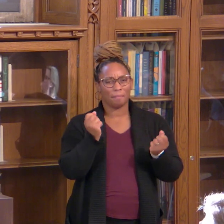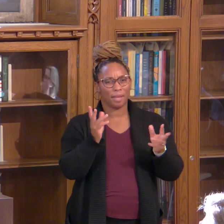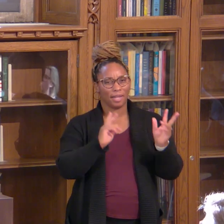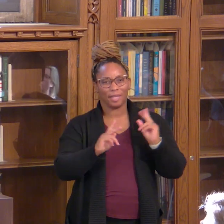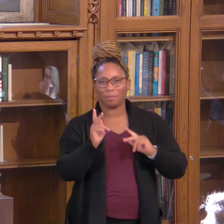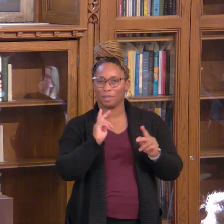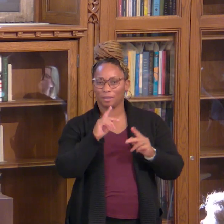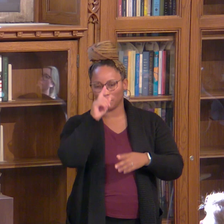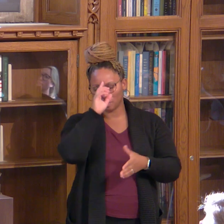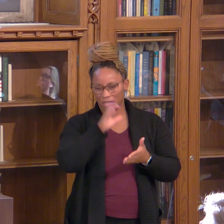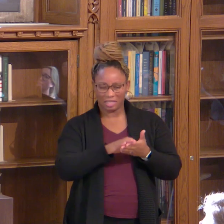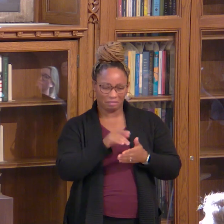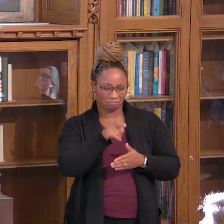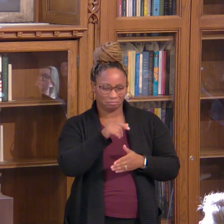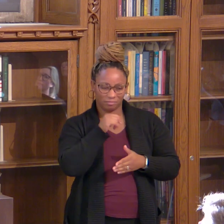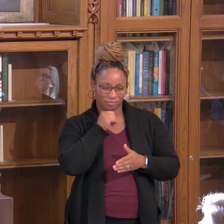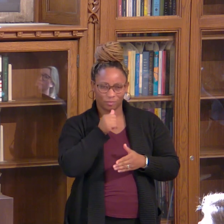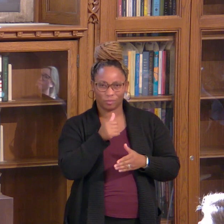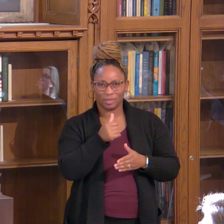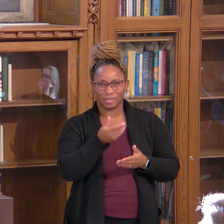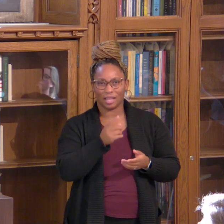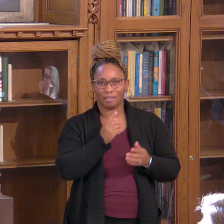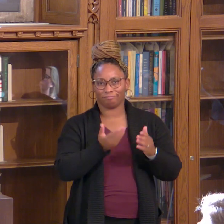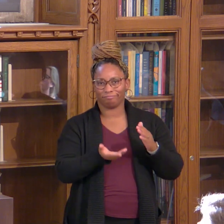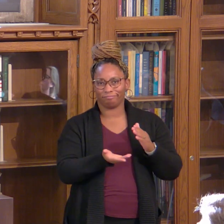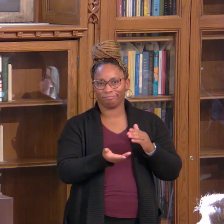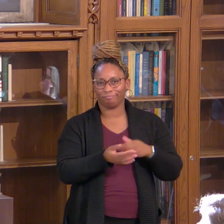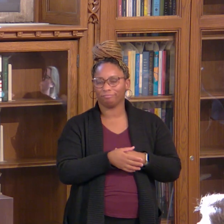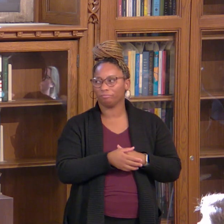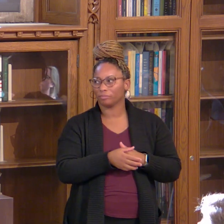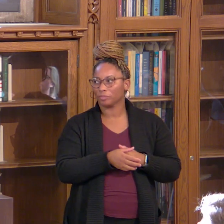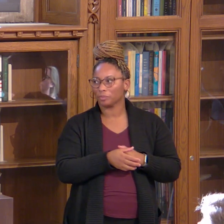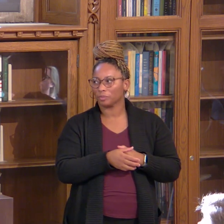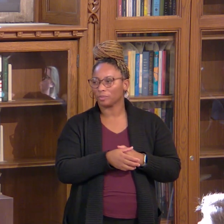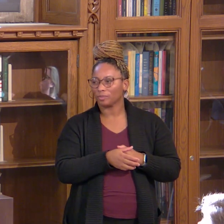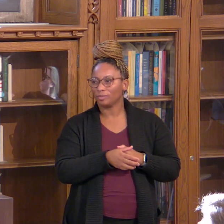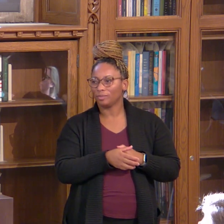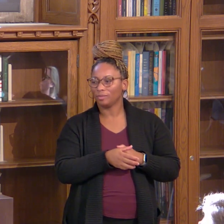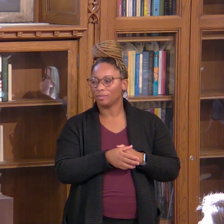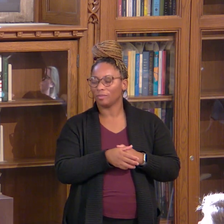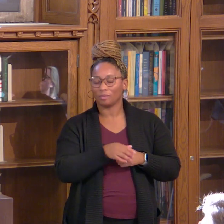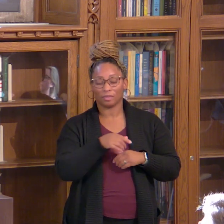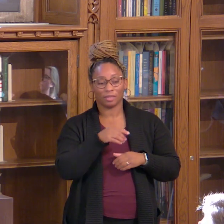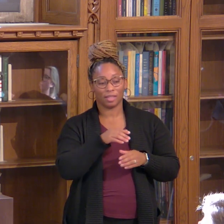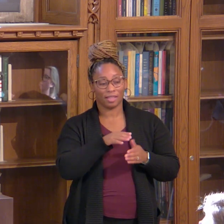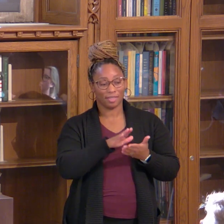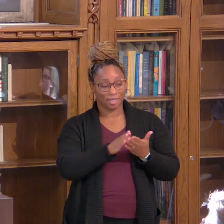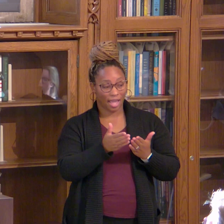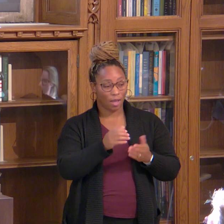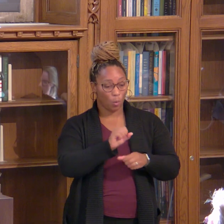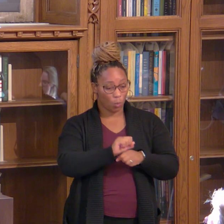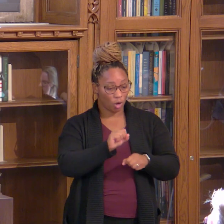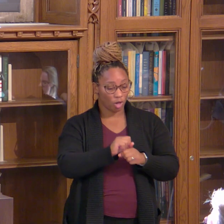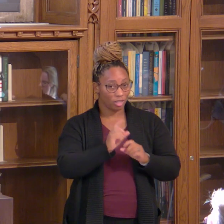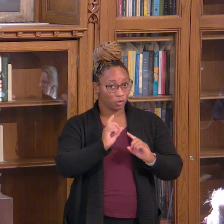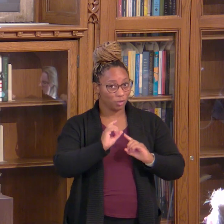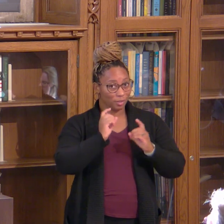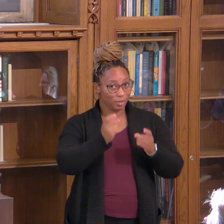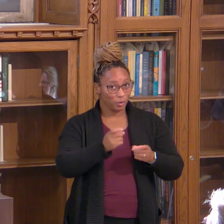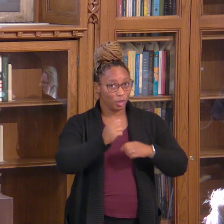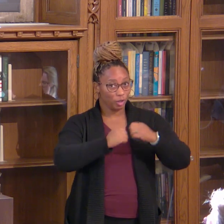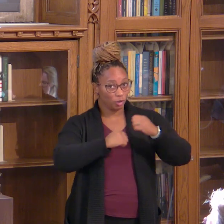believe simply did not exist it was a work that contributed to the construction of